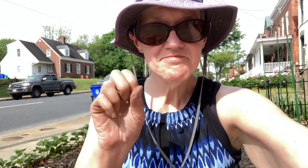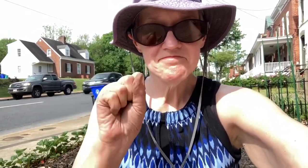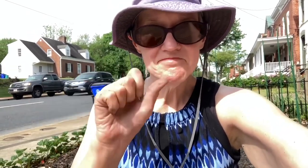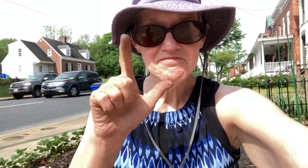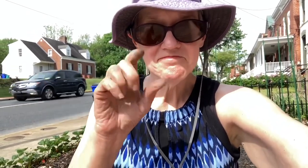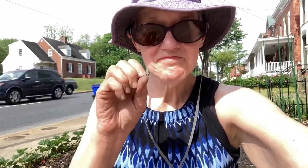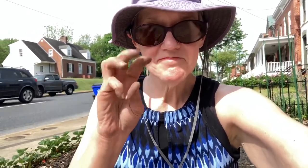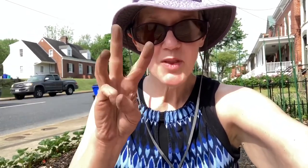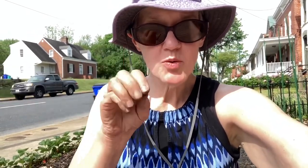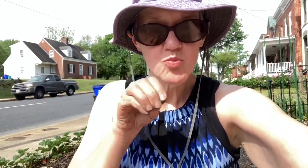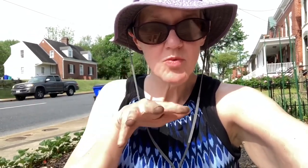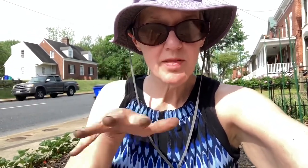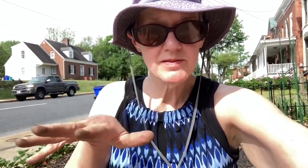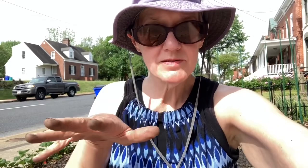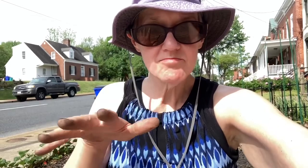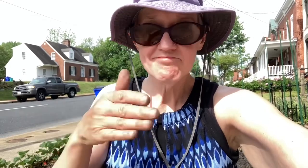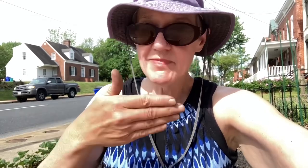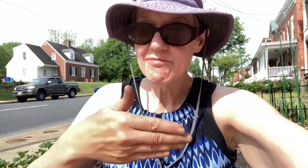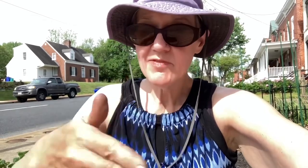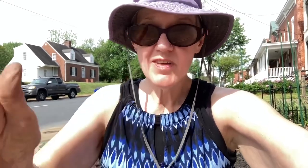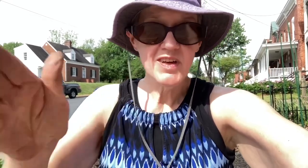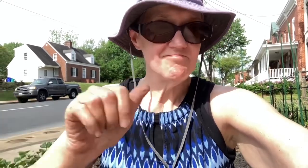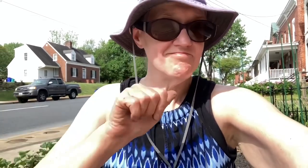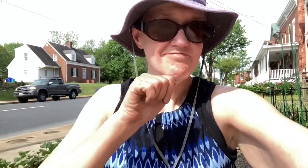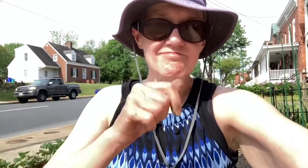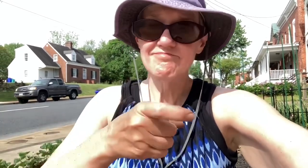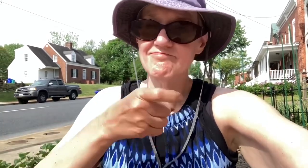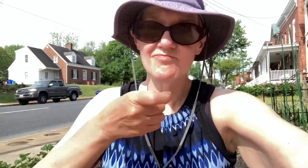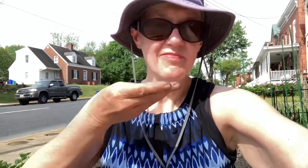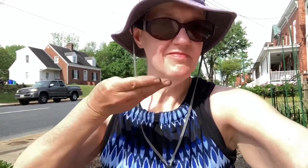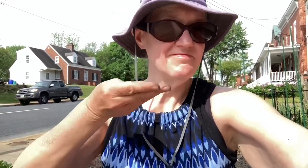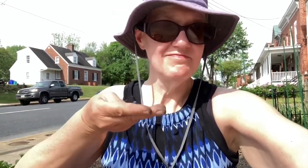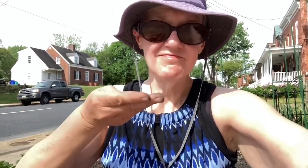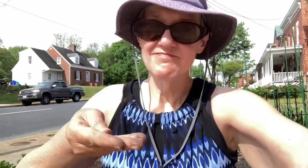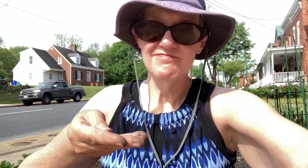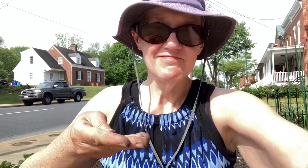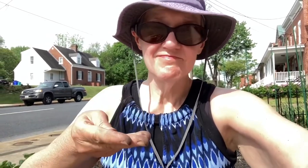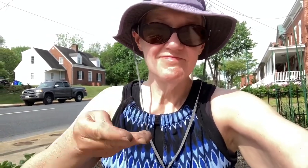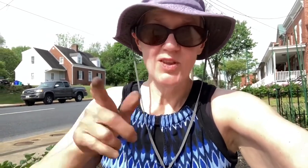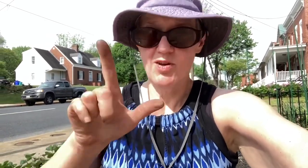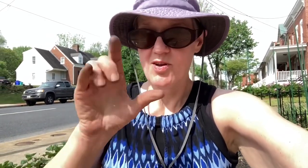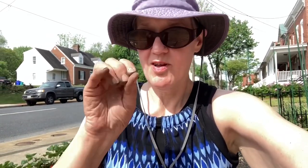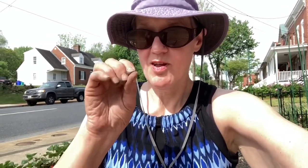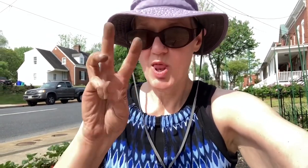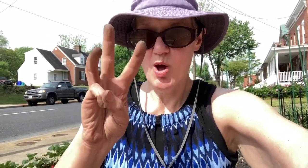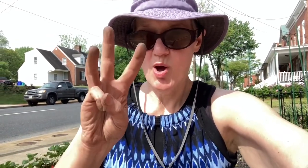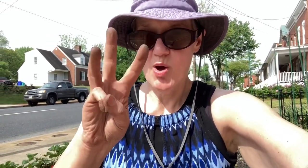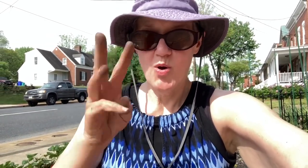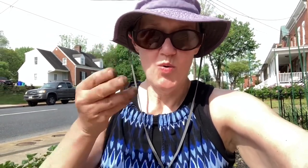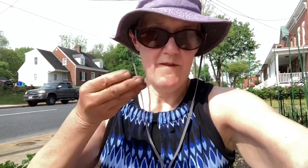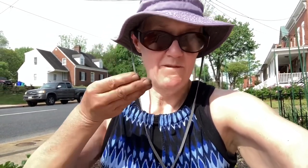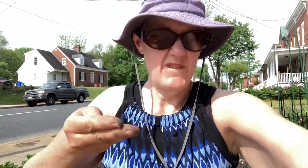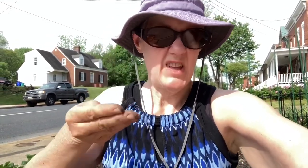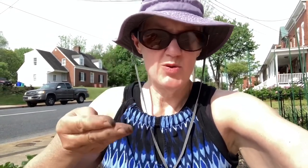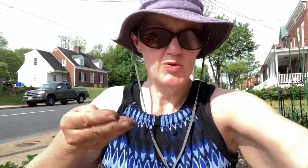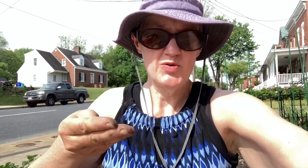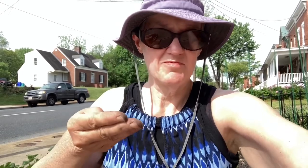slow release fertilizer. From then on, they don't need to be fed. They are very low